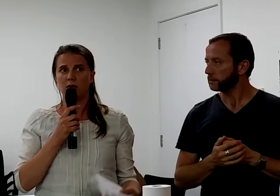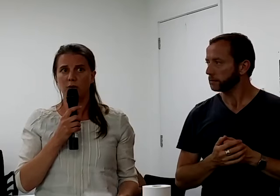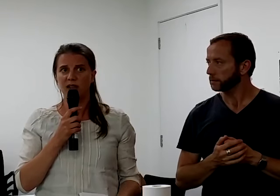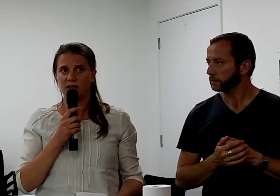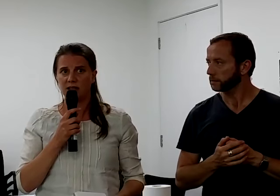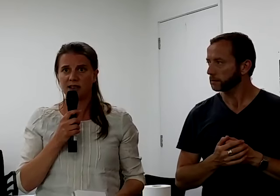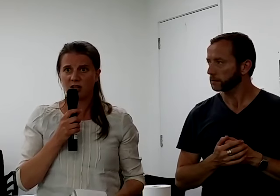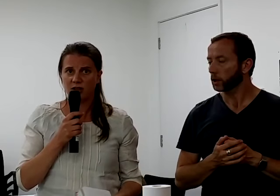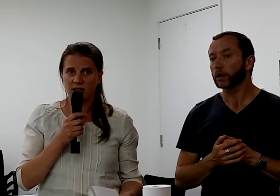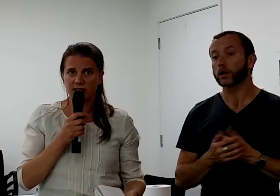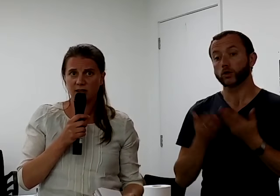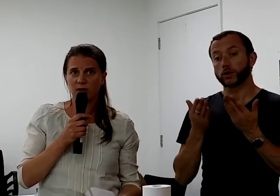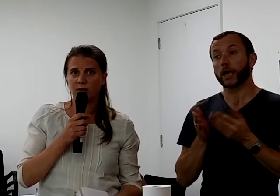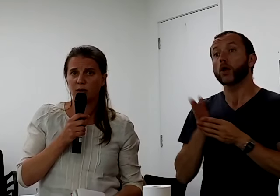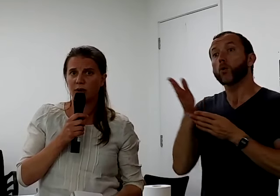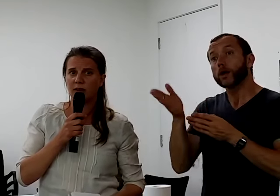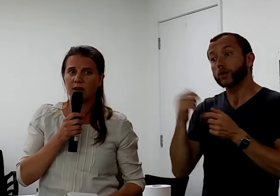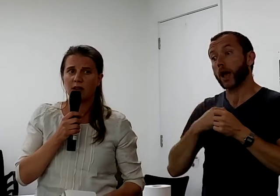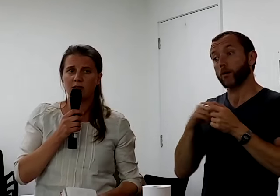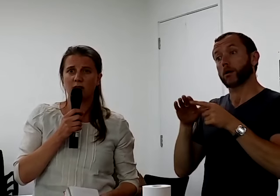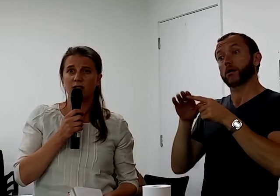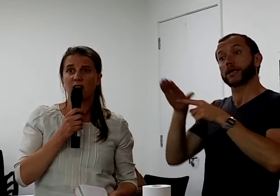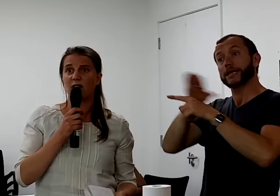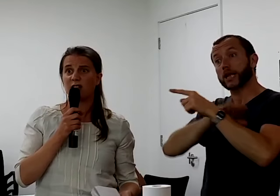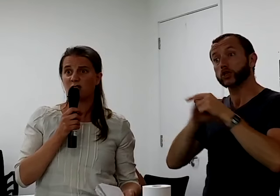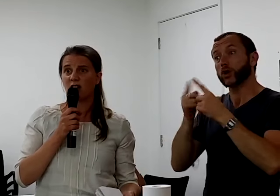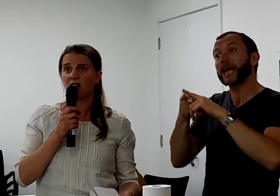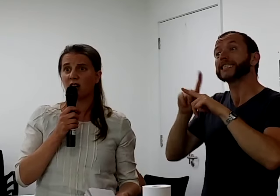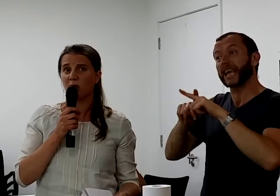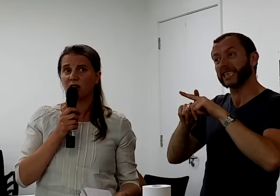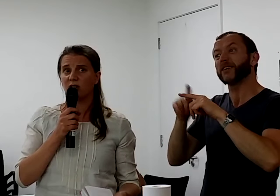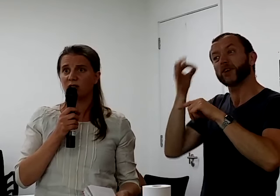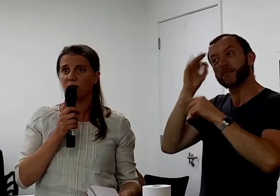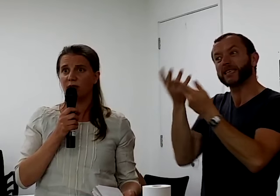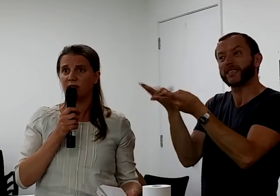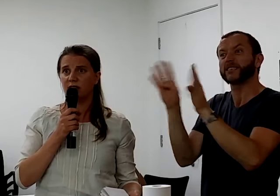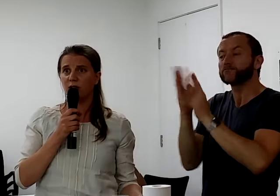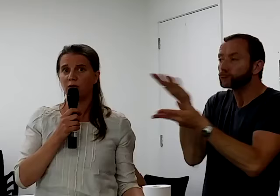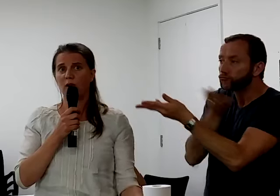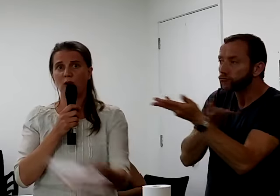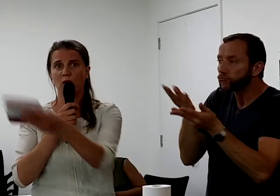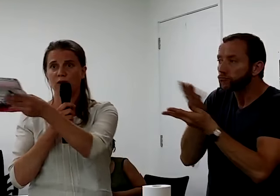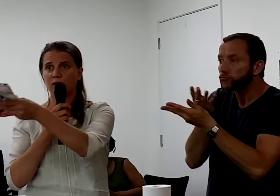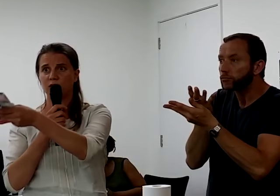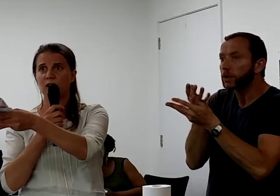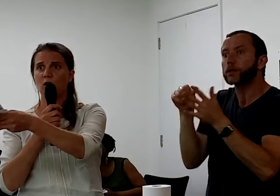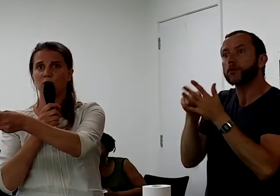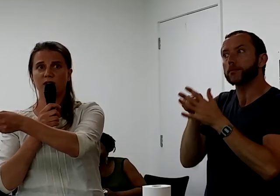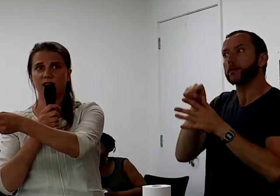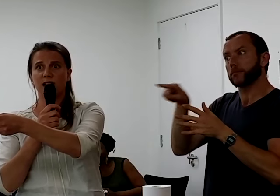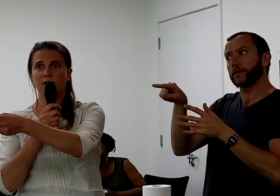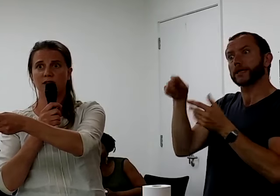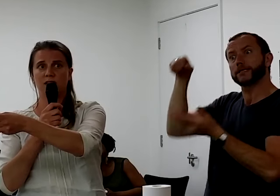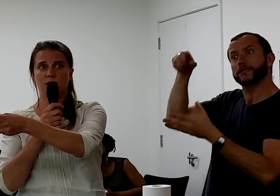today at the PCS National Executive Committee that they're really struggling because obviously you've got all